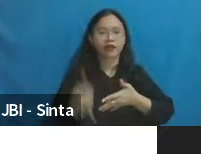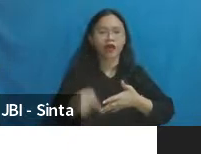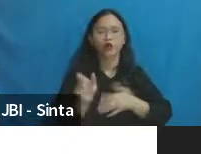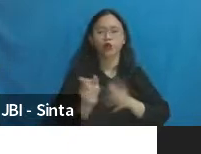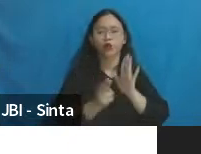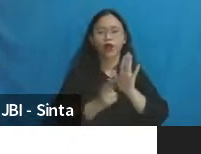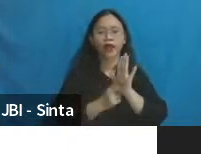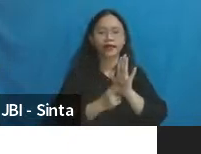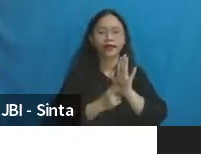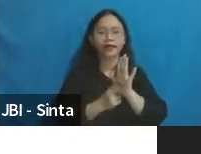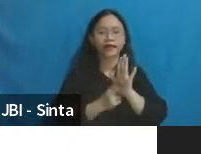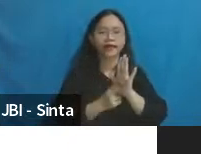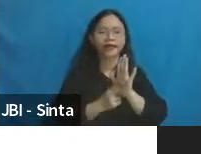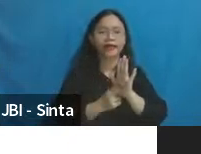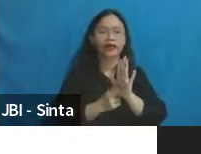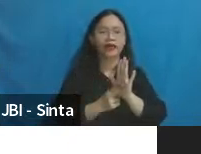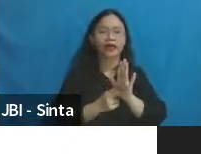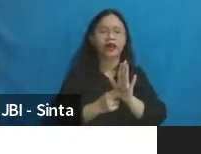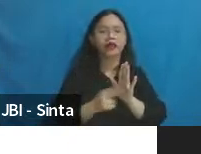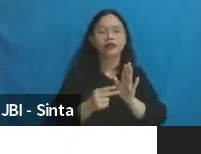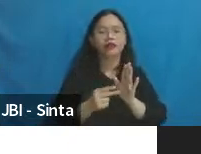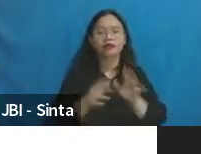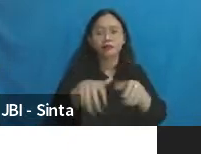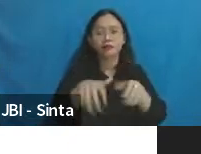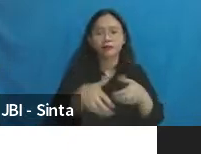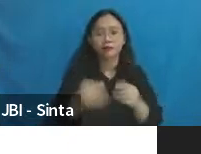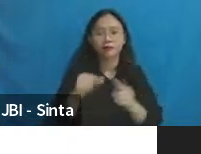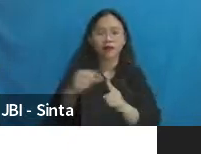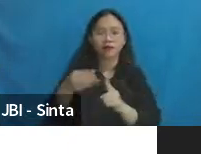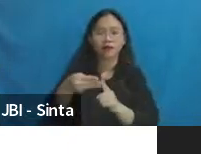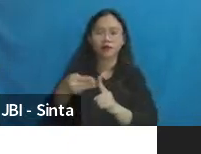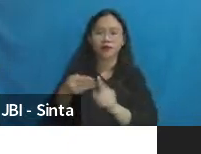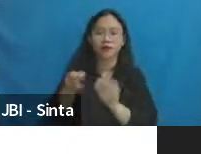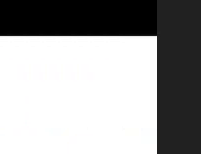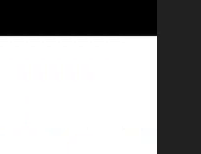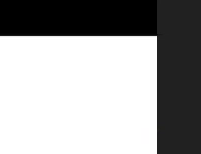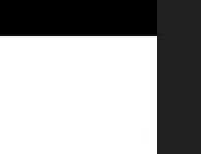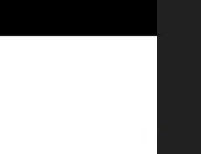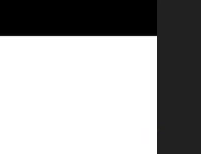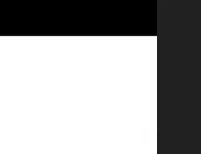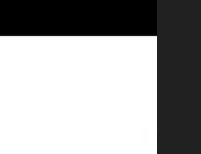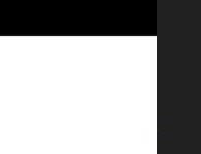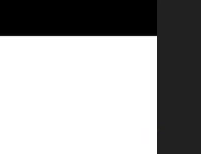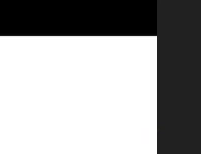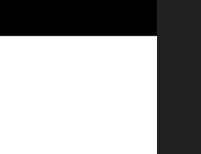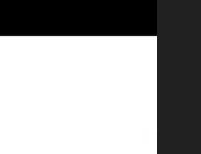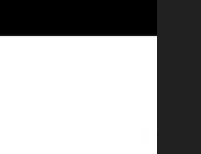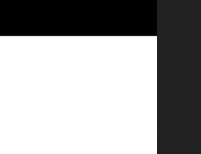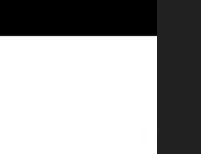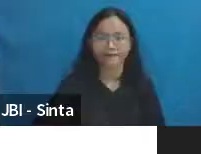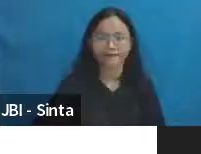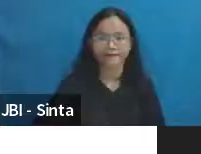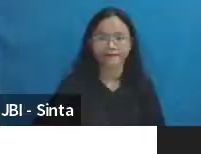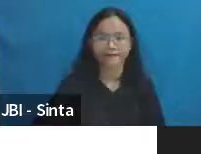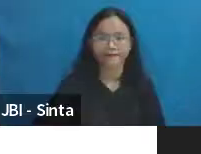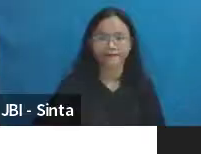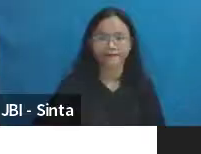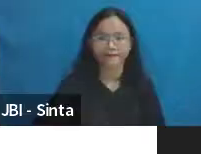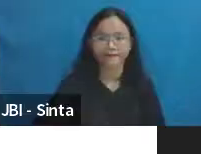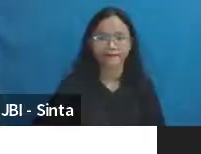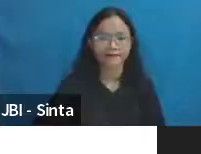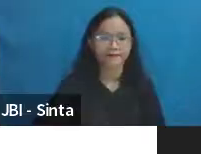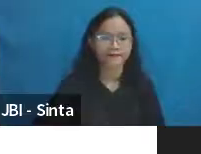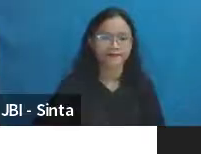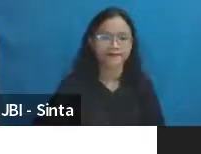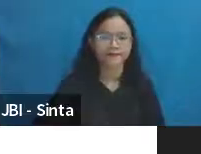and there's been a continuous talk in the past few years of inviting the Human Rights Commissioner to visit West Papua, and we've continued